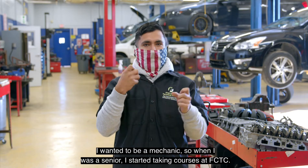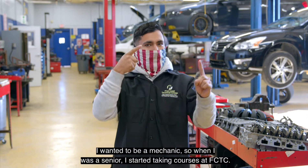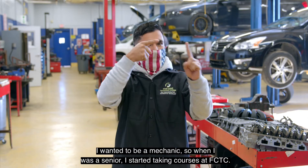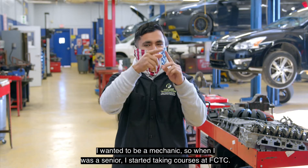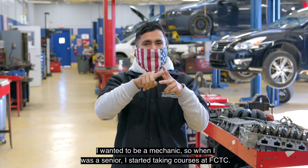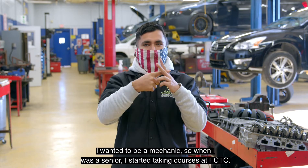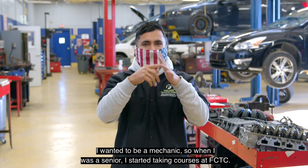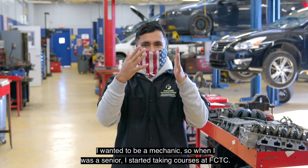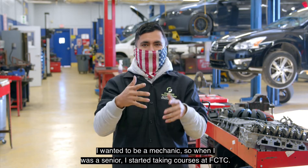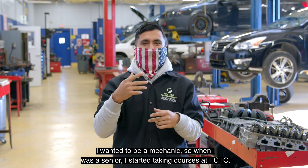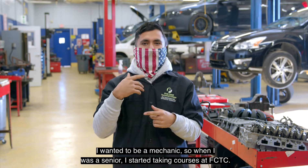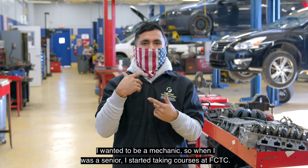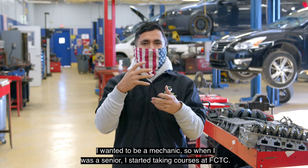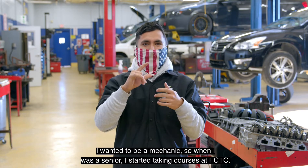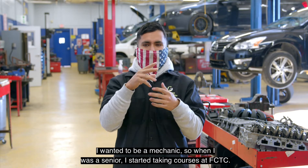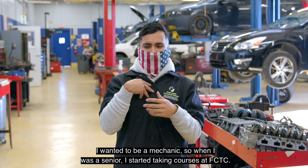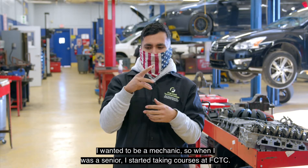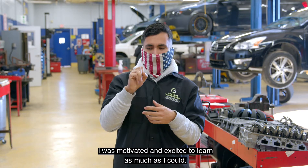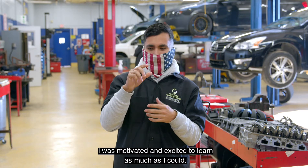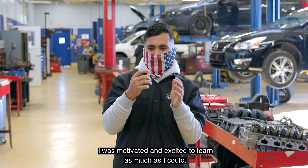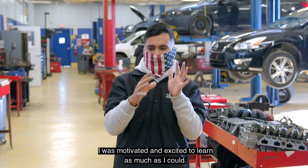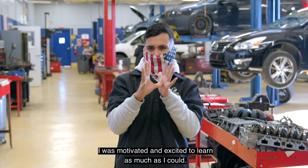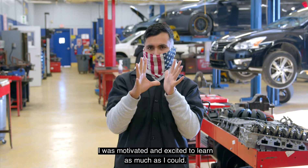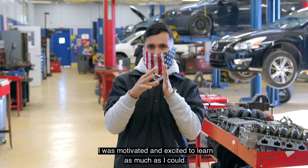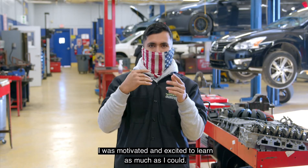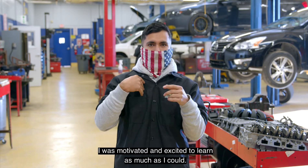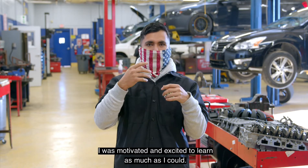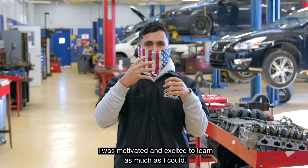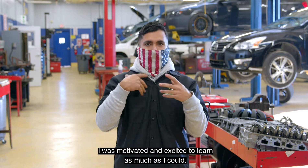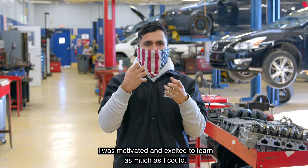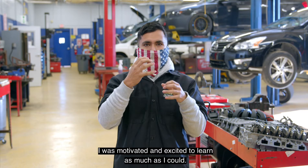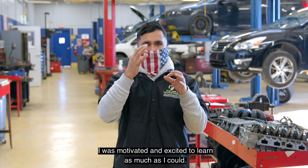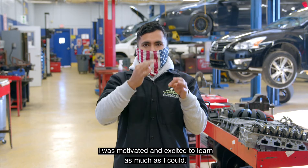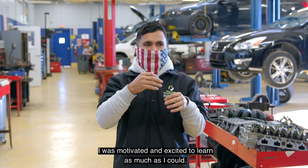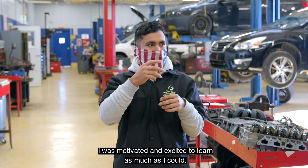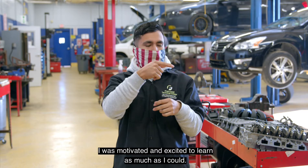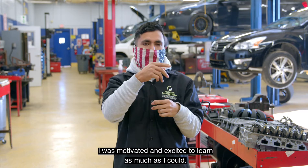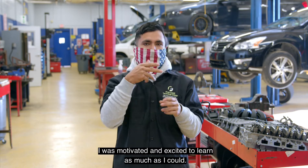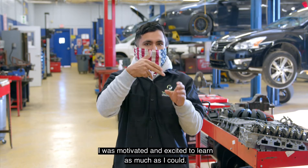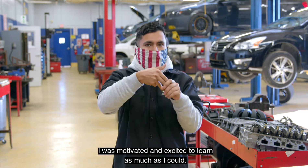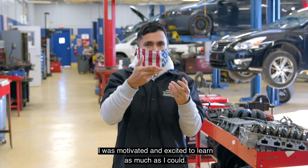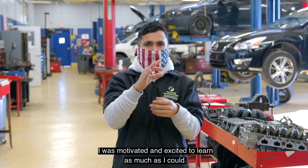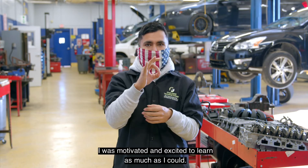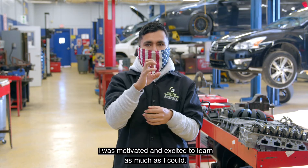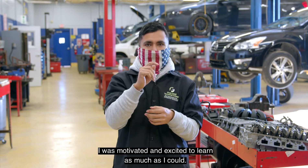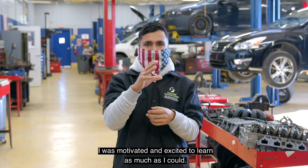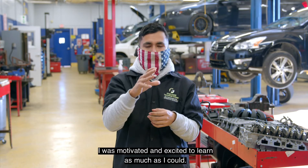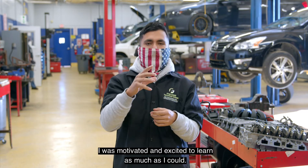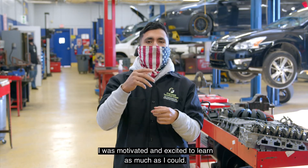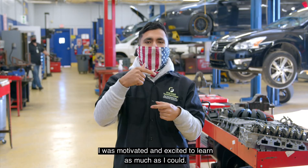I wanted to be a mechanic, so when I was a senior, I started taking courses at FCTC. I was motivated and excited to learn as much as I could.